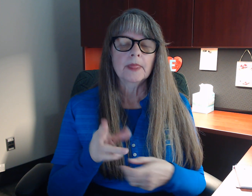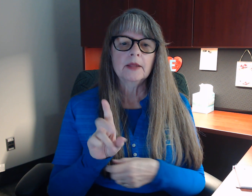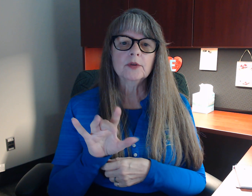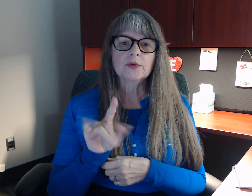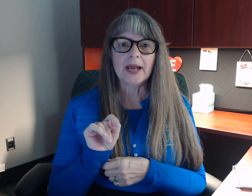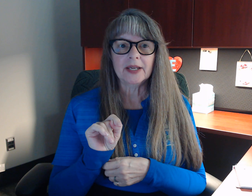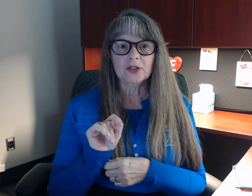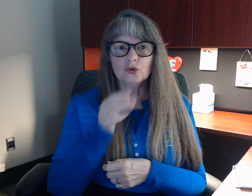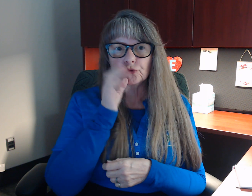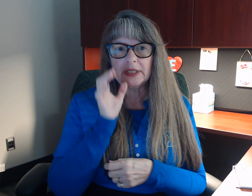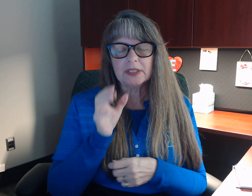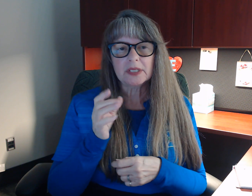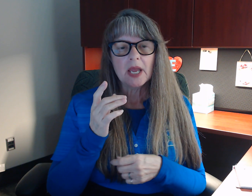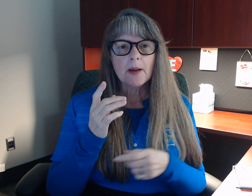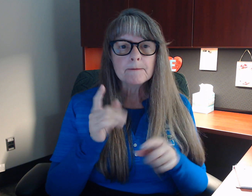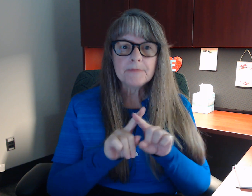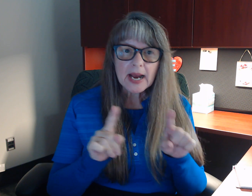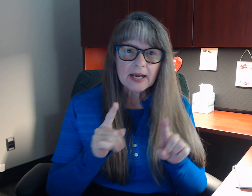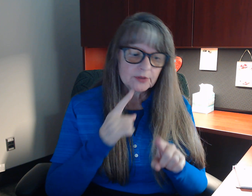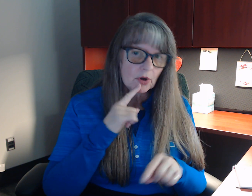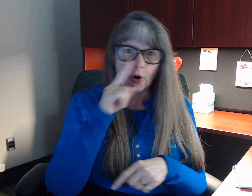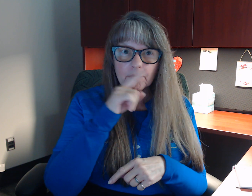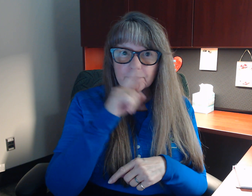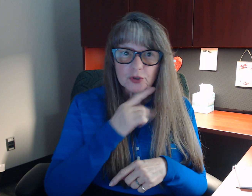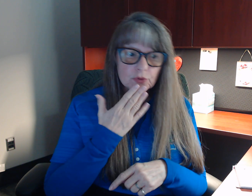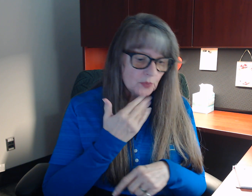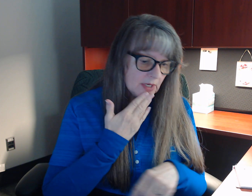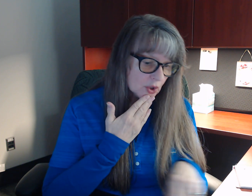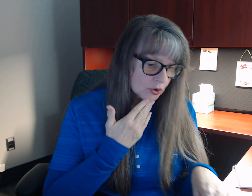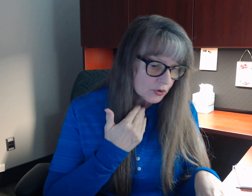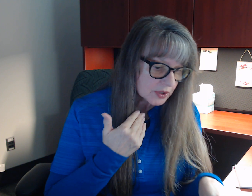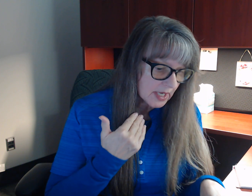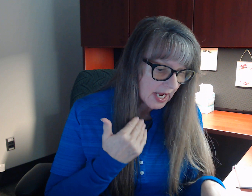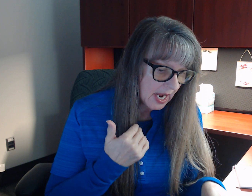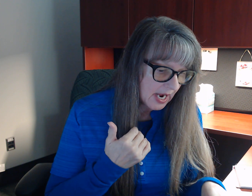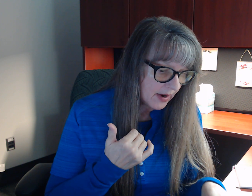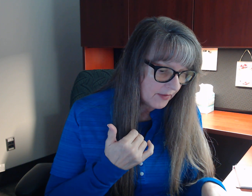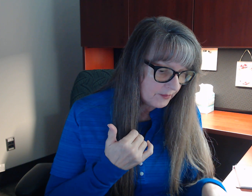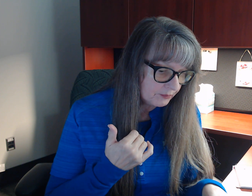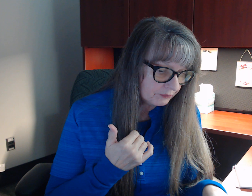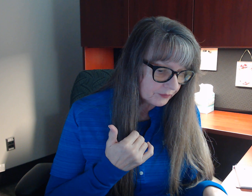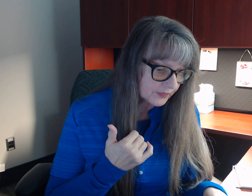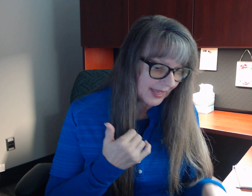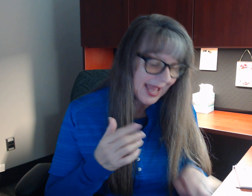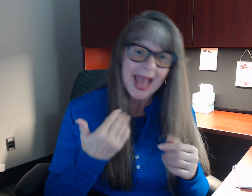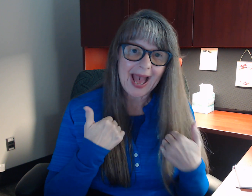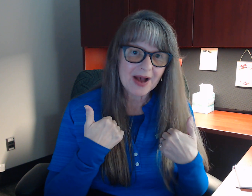their diet drinks. But artificial sweeteners, they have